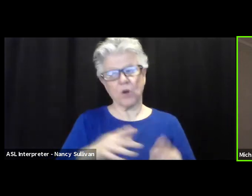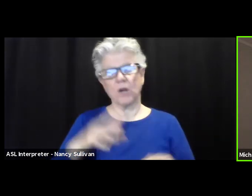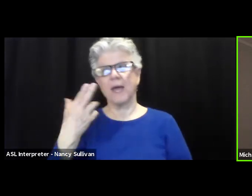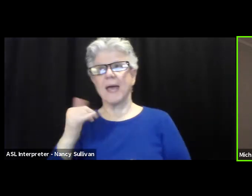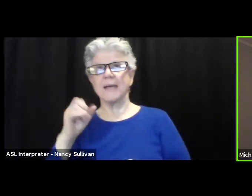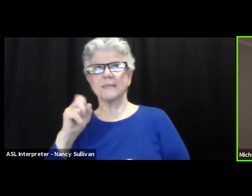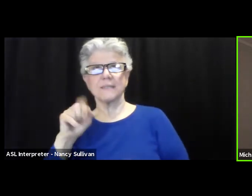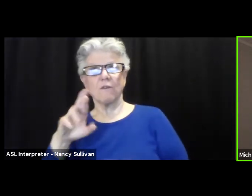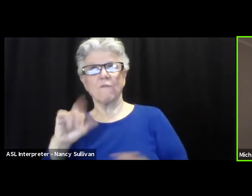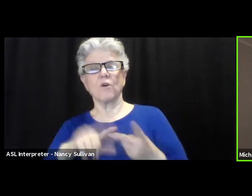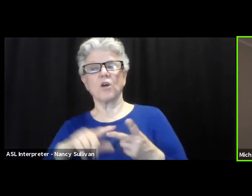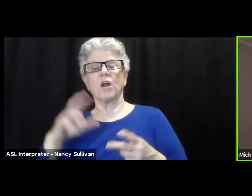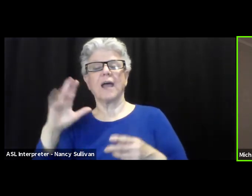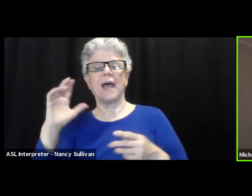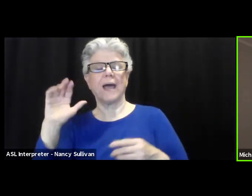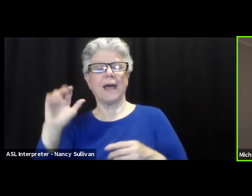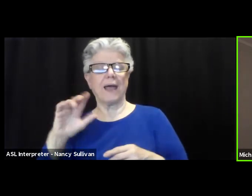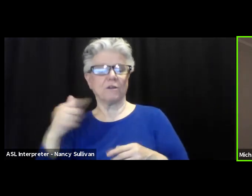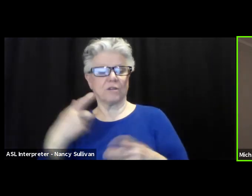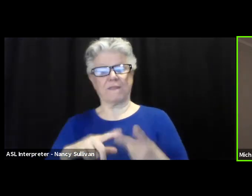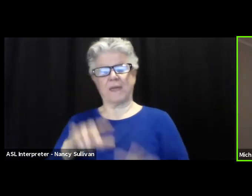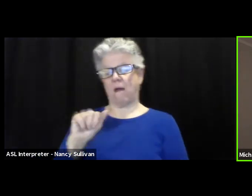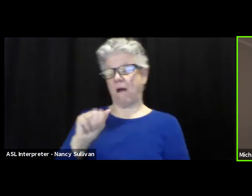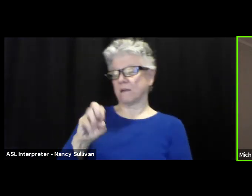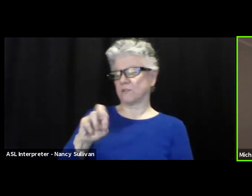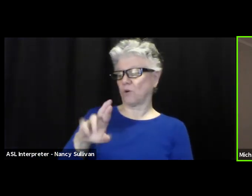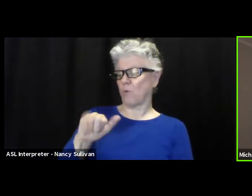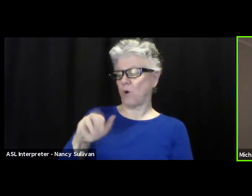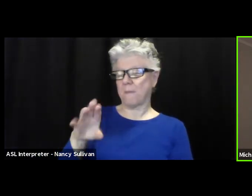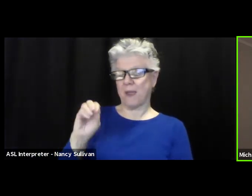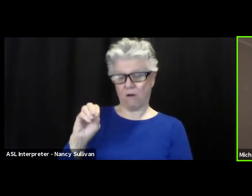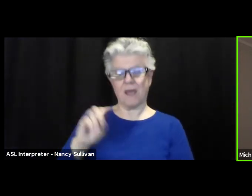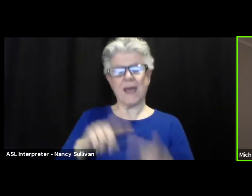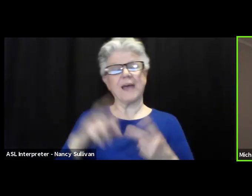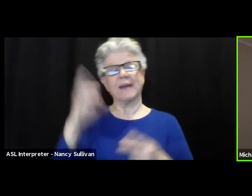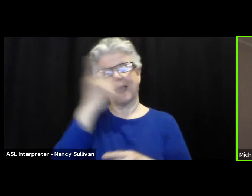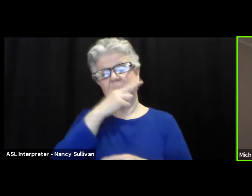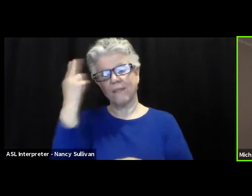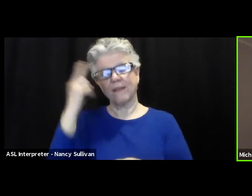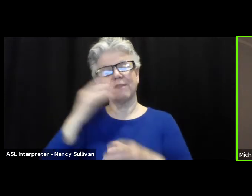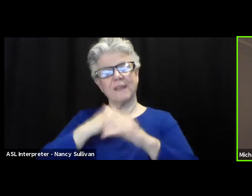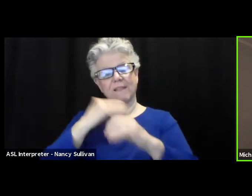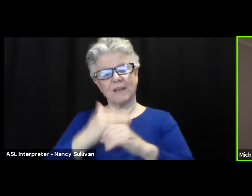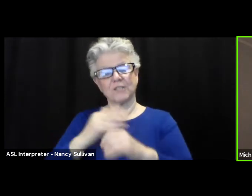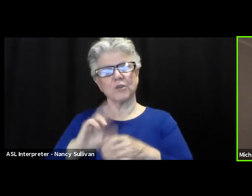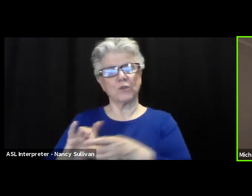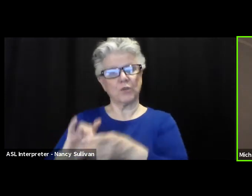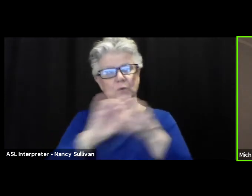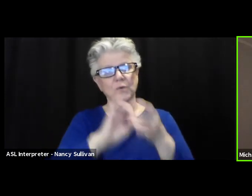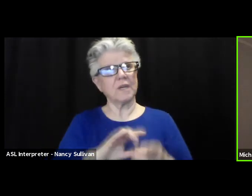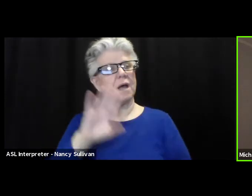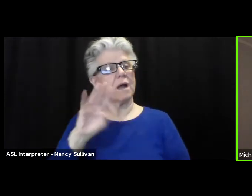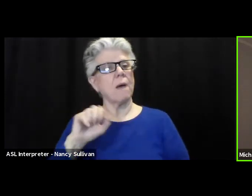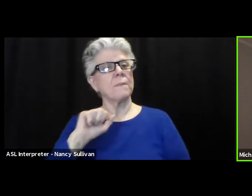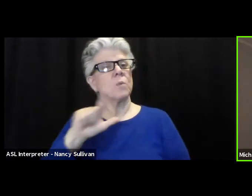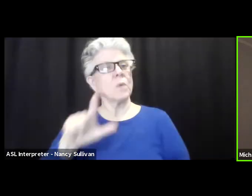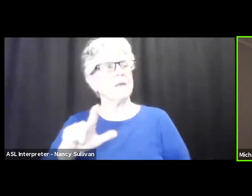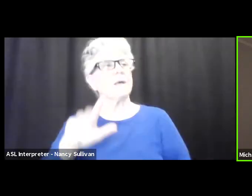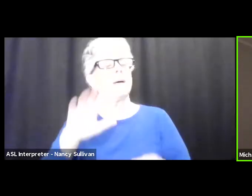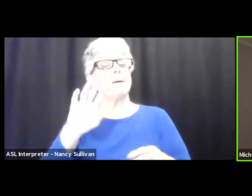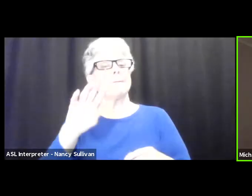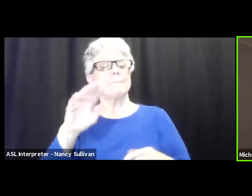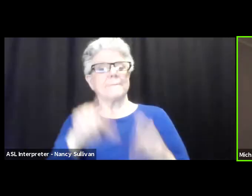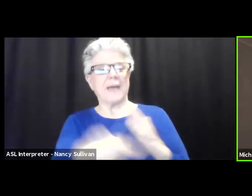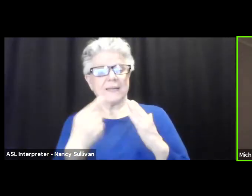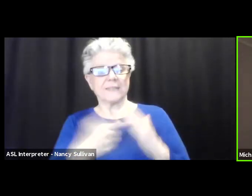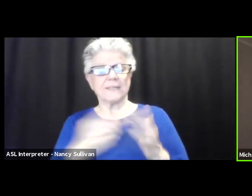Intellectual Heritage, the Oscar Romero Scholars Program at Catholic Theological Union, ISCALI, Commonweal Magazine, America Media,